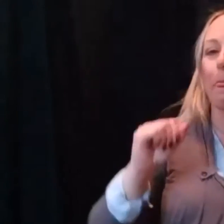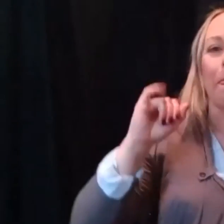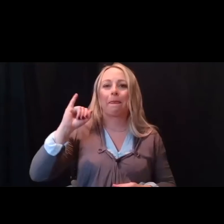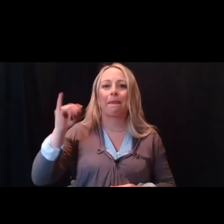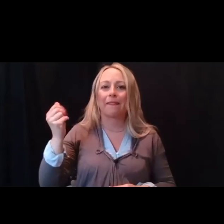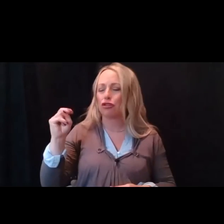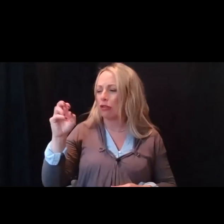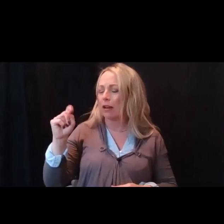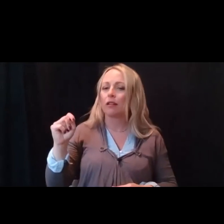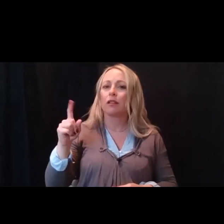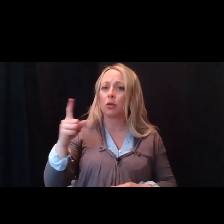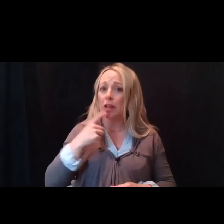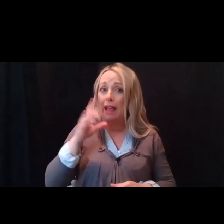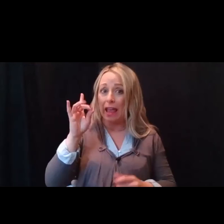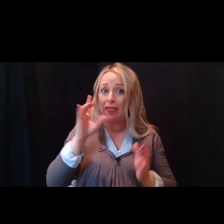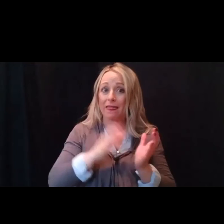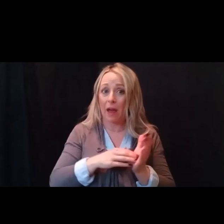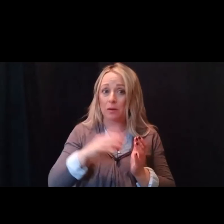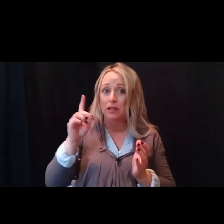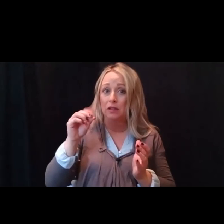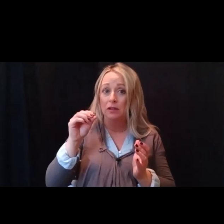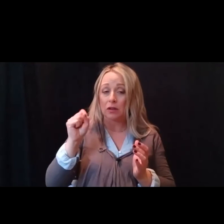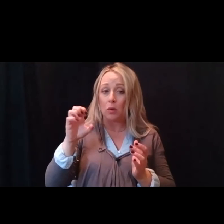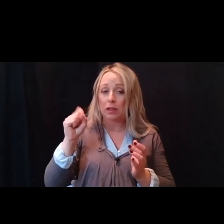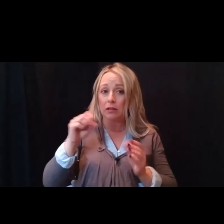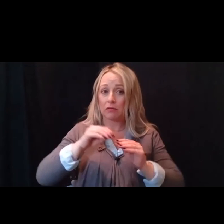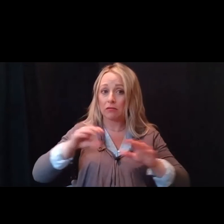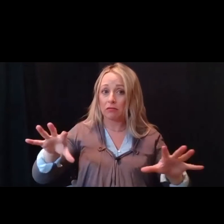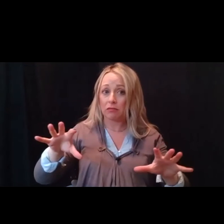you. Did you say 8,000 doses had been administered at the Camden Clinic?